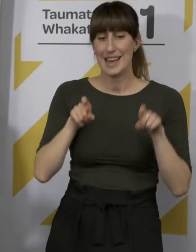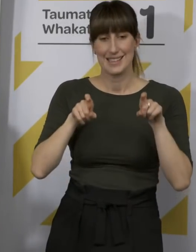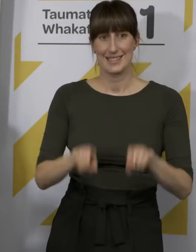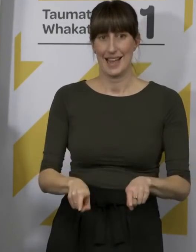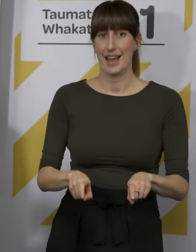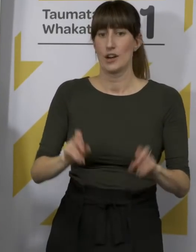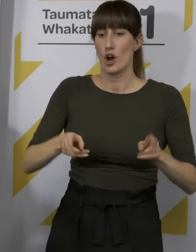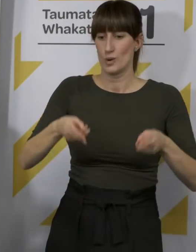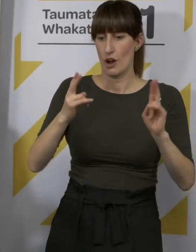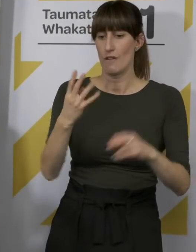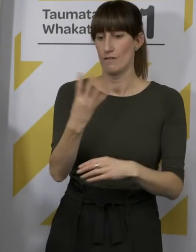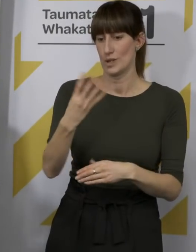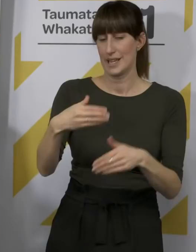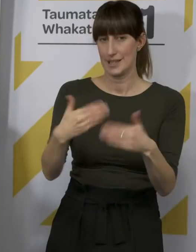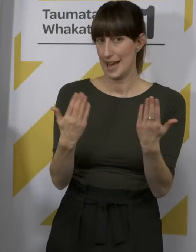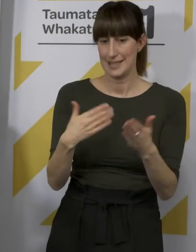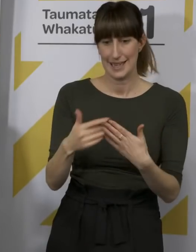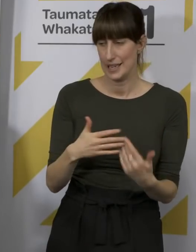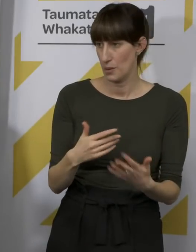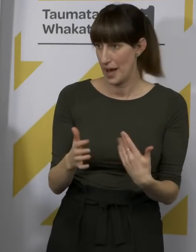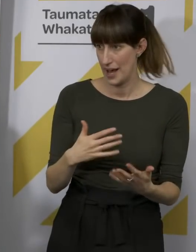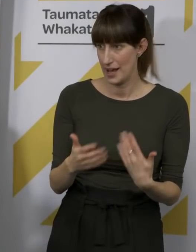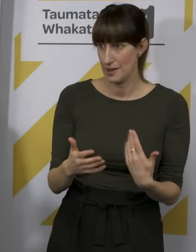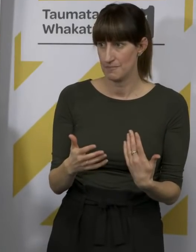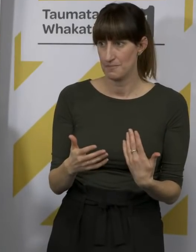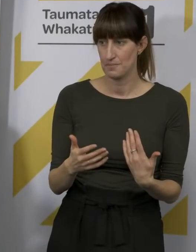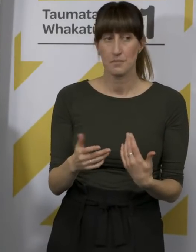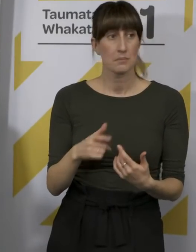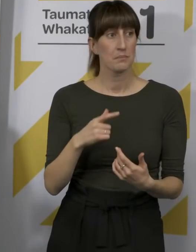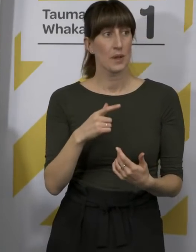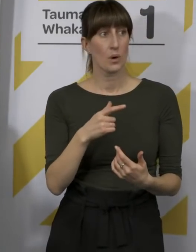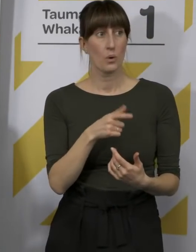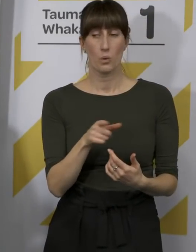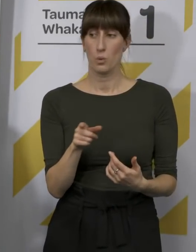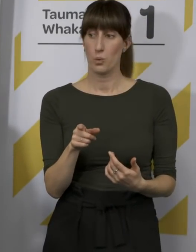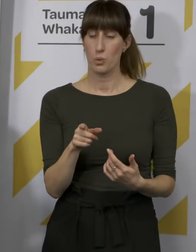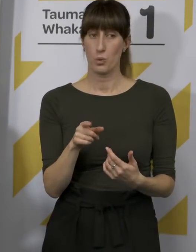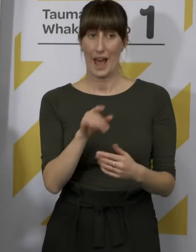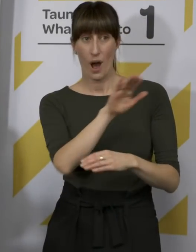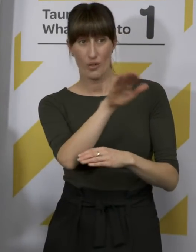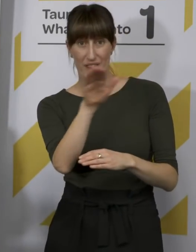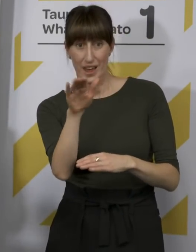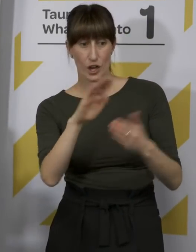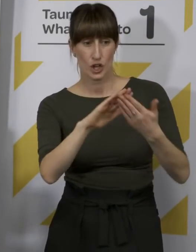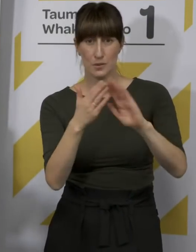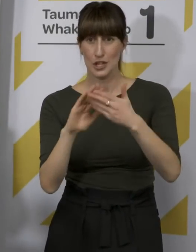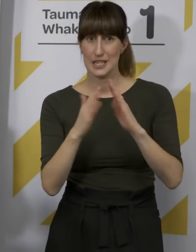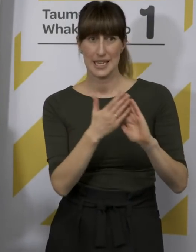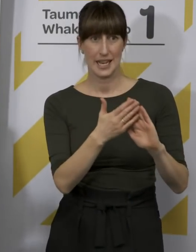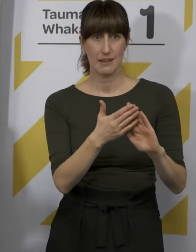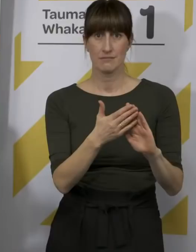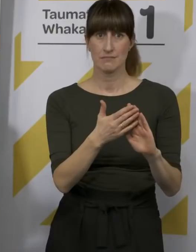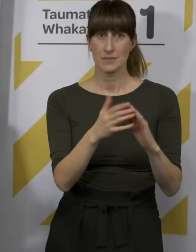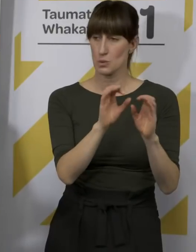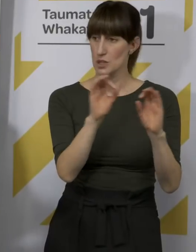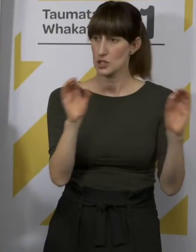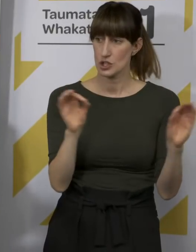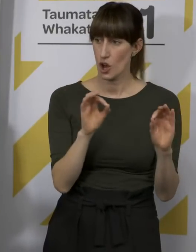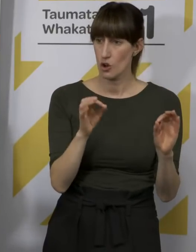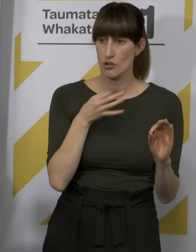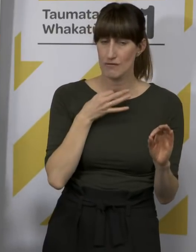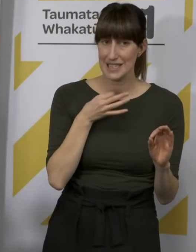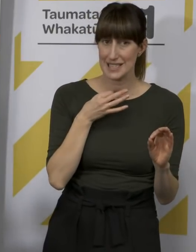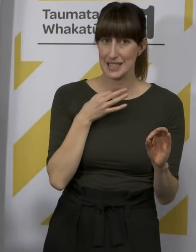community, because we did not detect any infection out in the community, and we're now up over 20,000 people who have been through our managed isolation facilities.